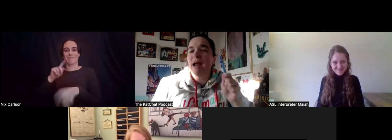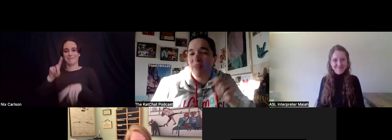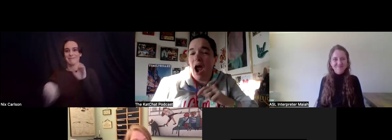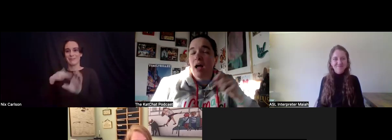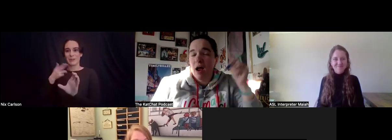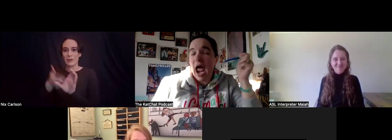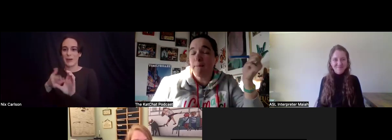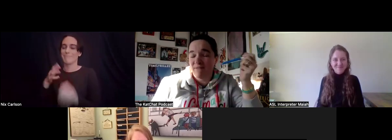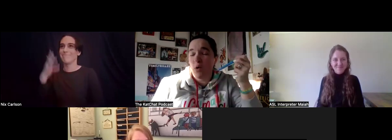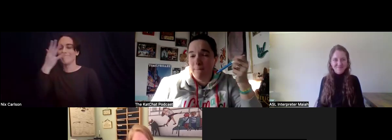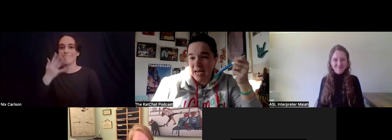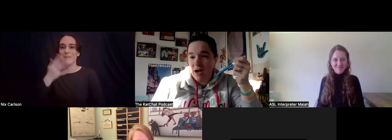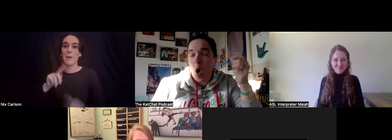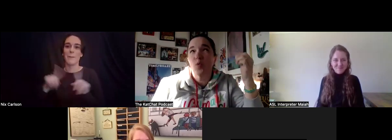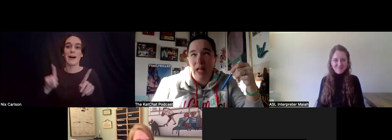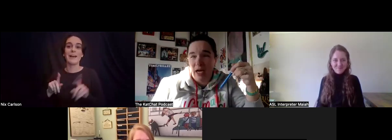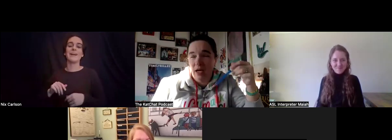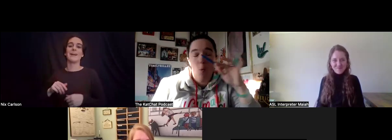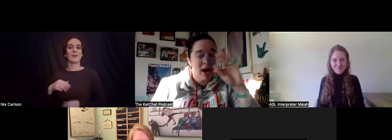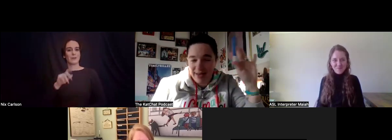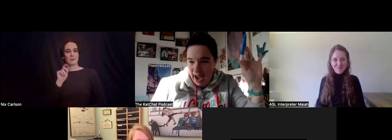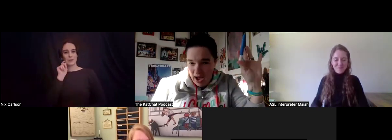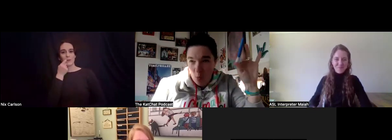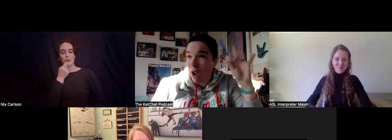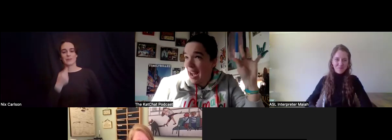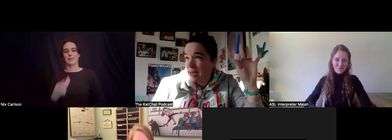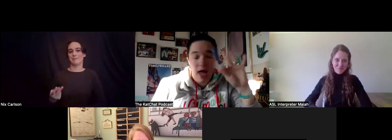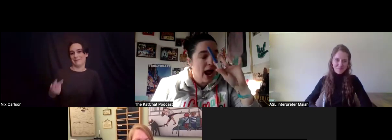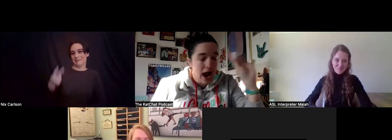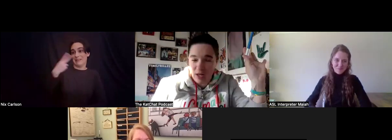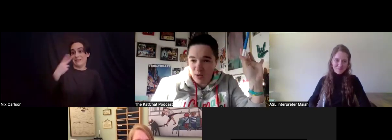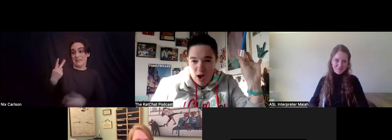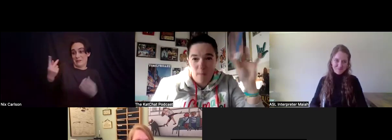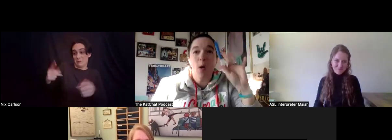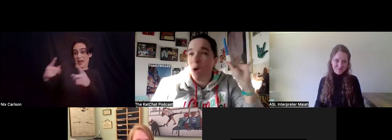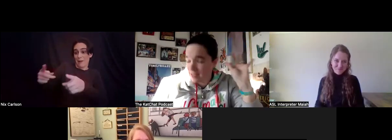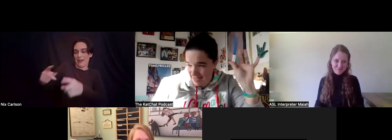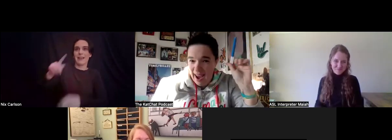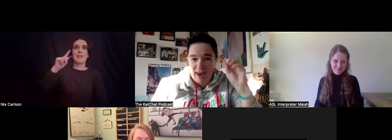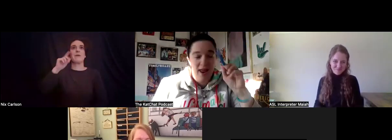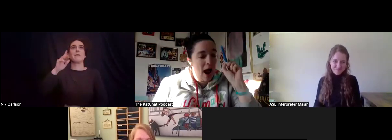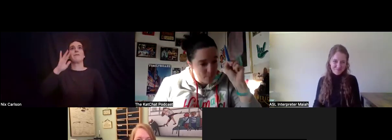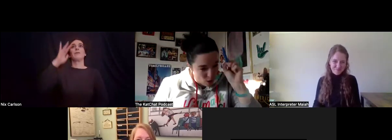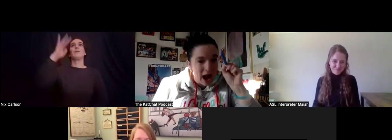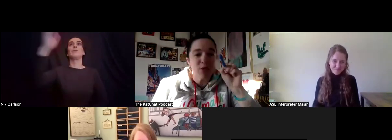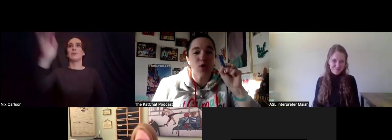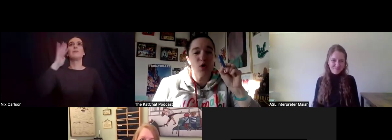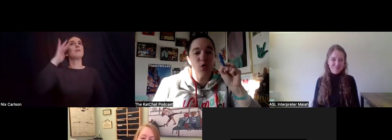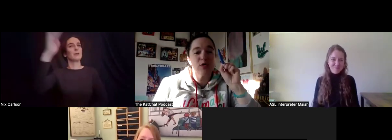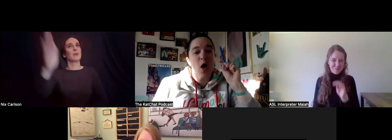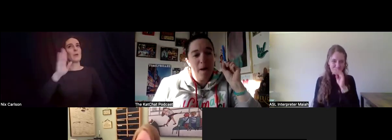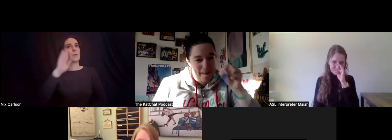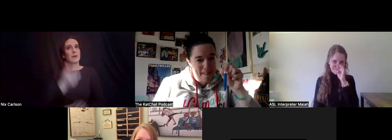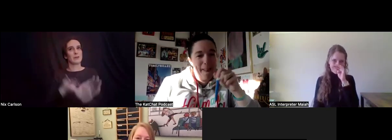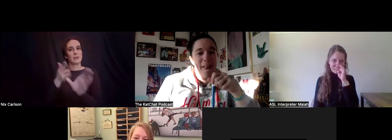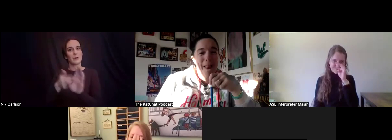I'm gonna make that happen for me only one day. When I don't know, but one day I'm we got going to on the figure this